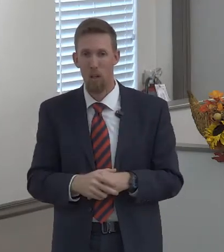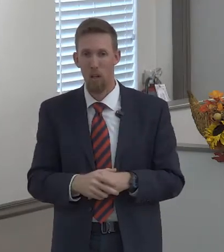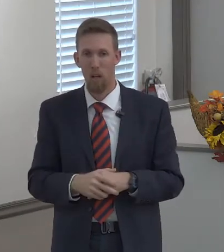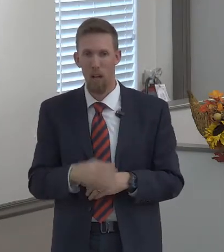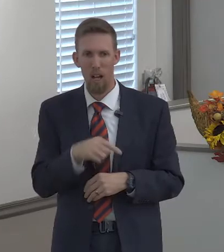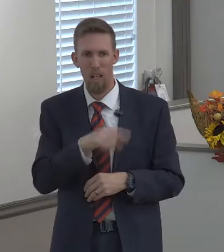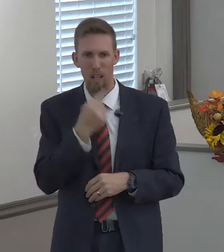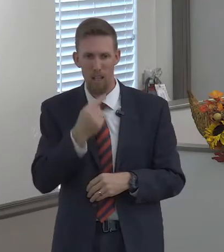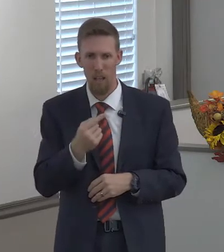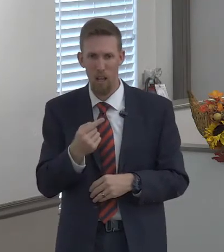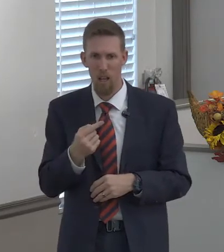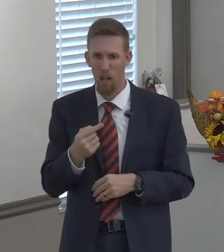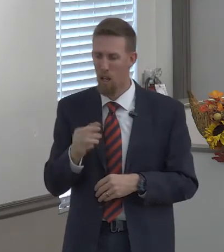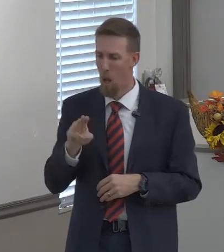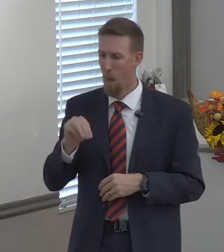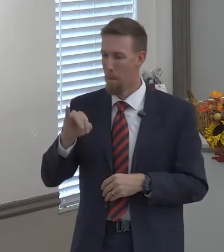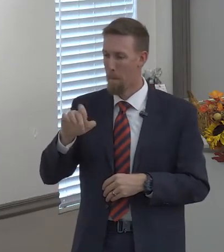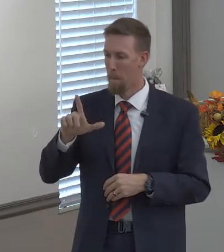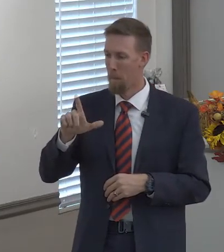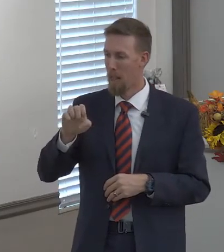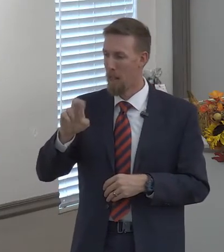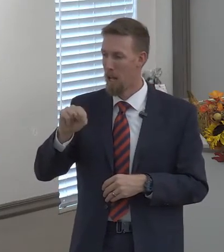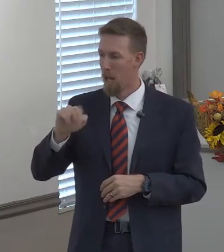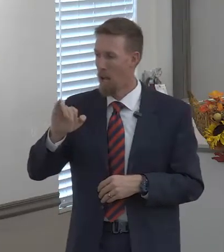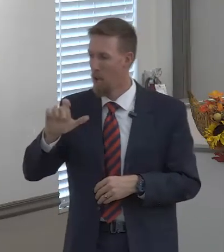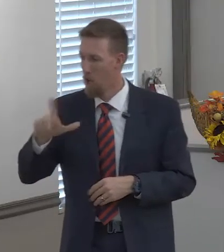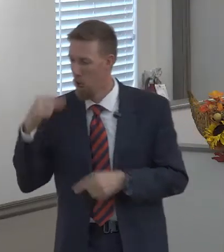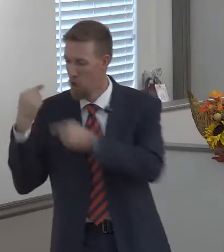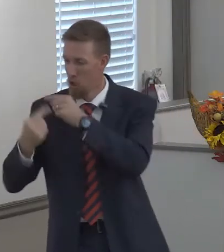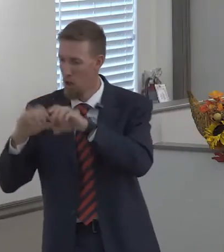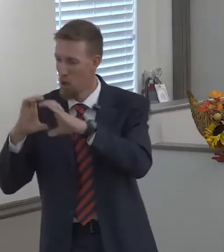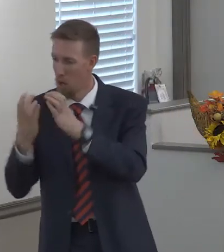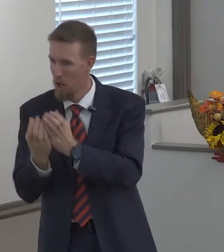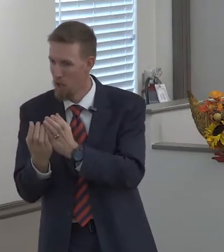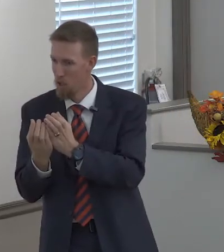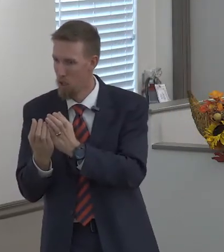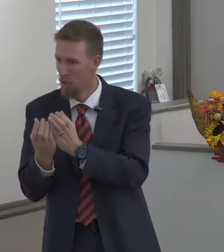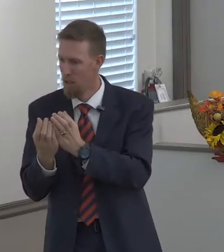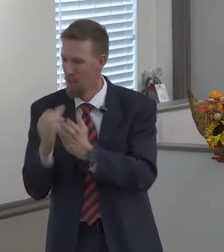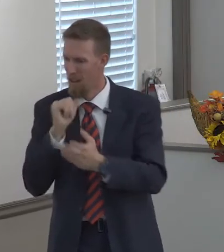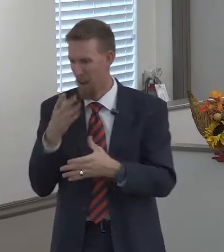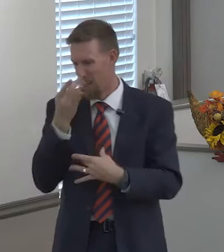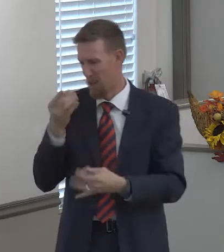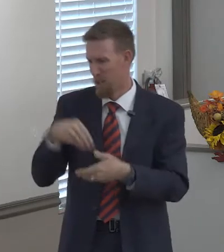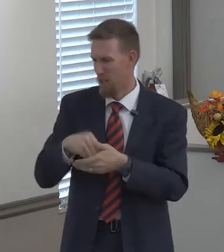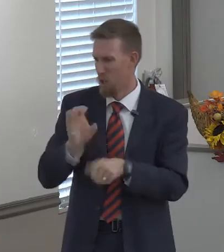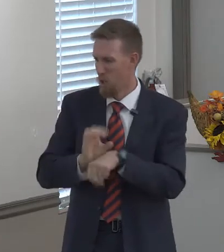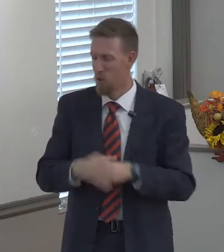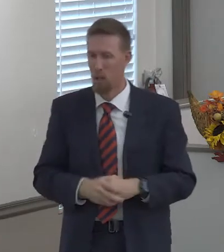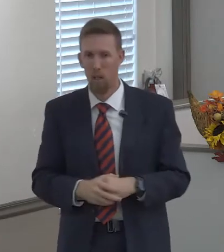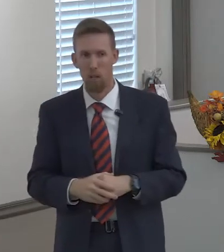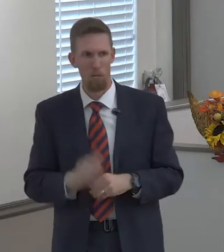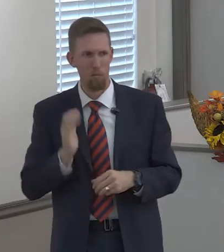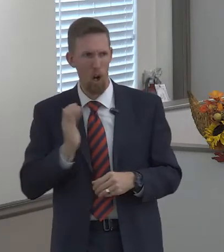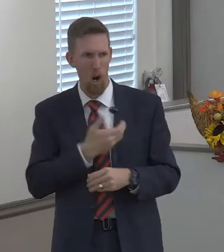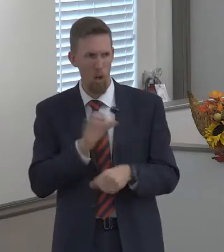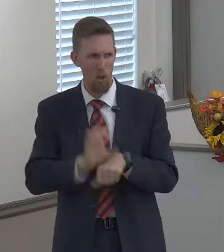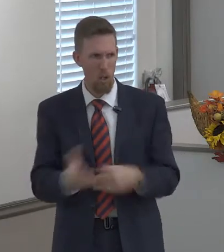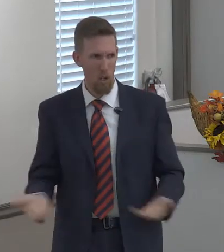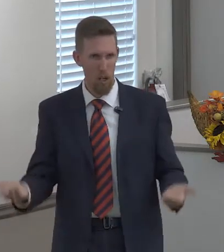where there has been less church attendance than there is now. COVID wiped out a whole mess of churches.